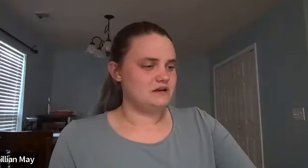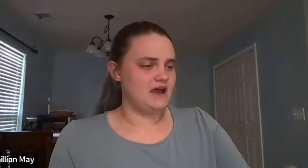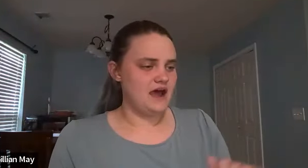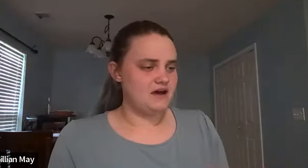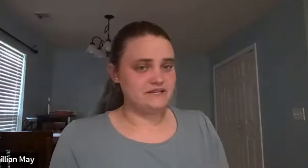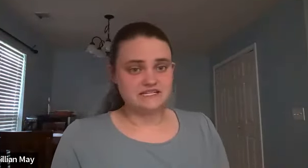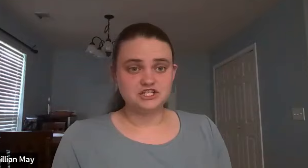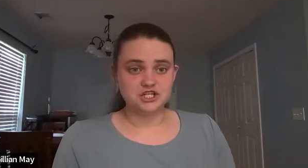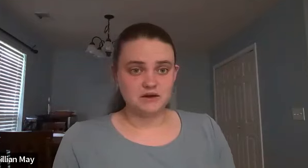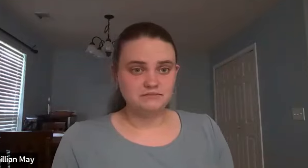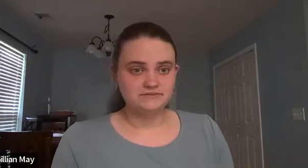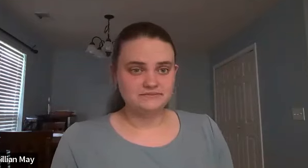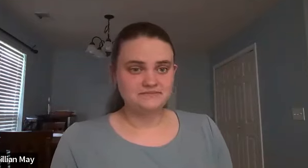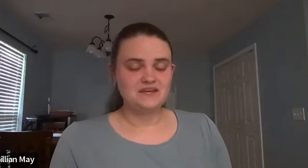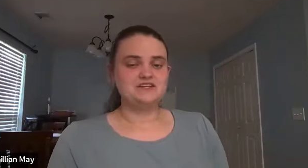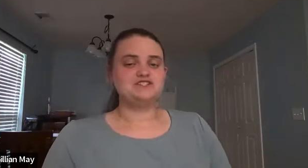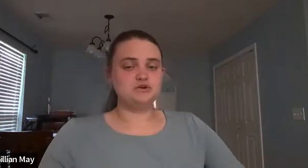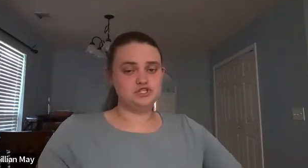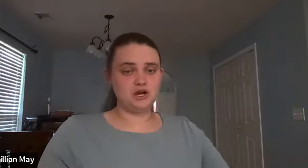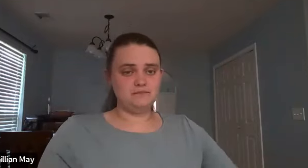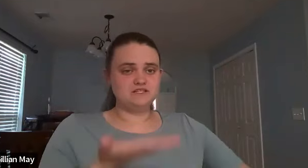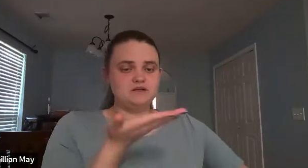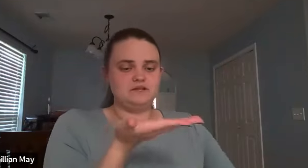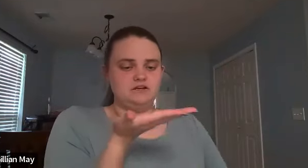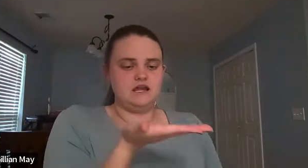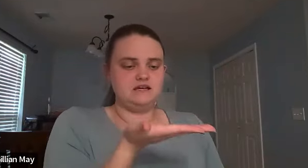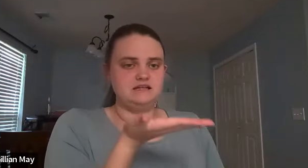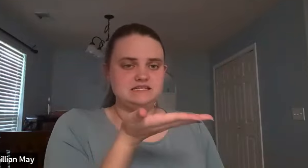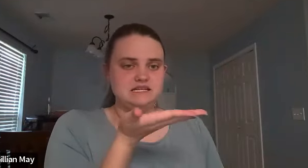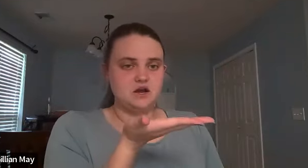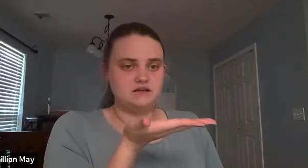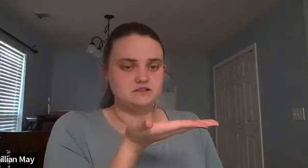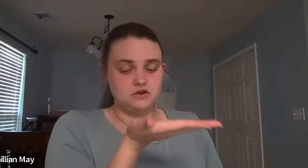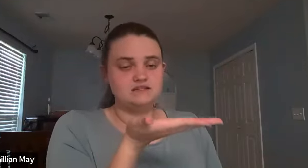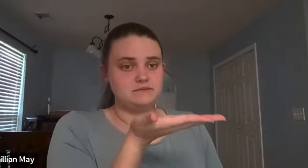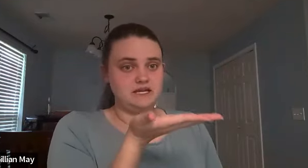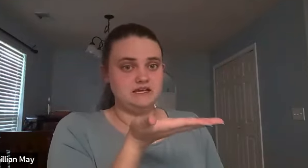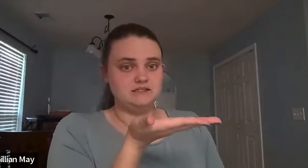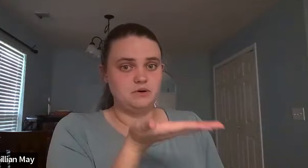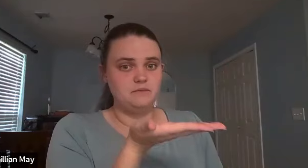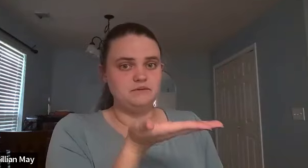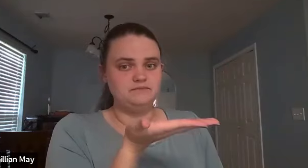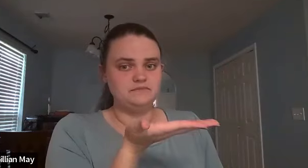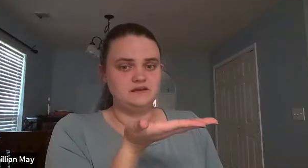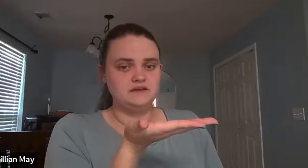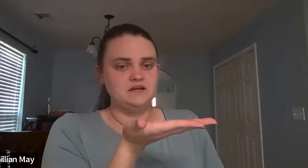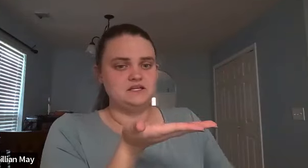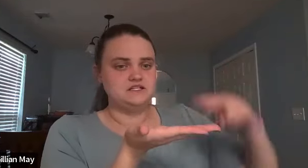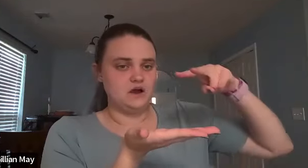I have is jump. So jump is going to be your hand is in your non-dominant hands, palm up. Dominant